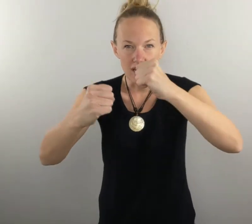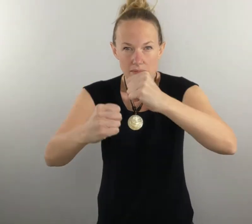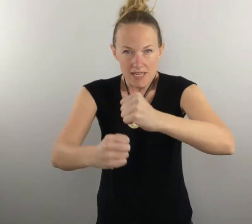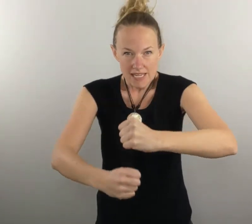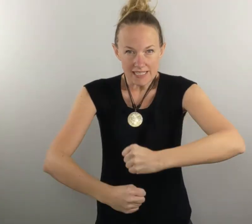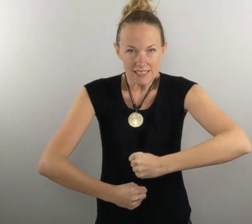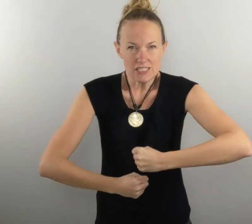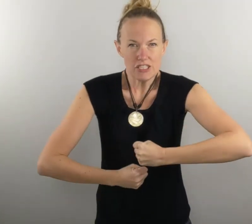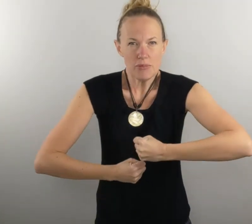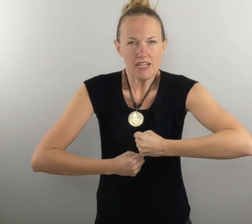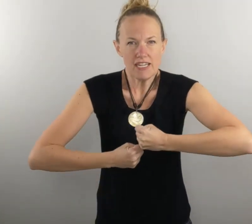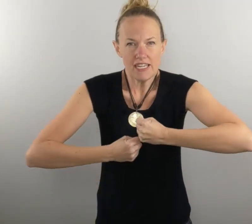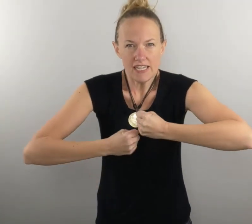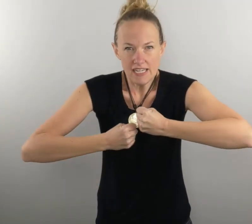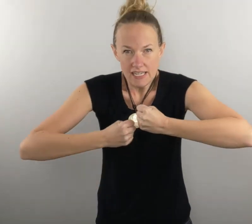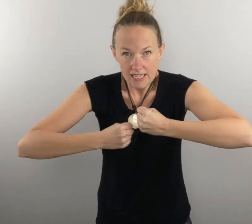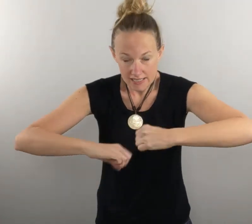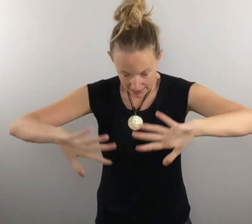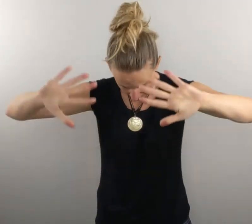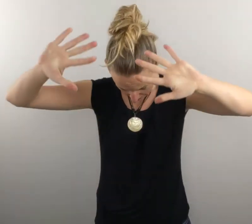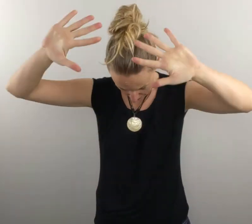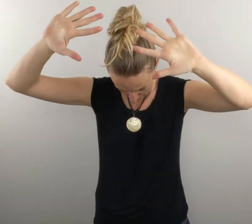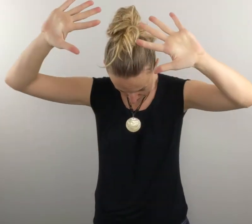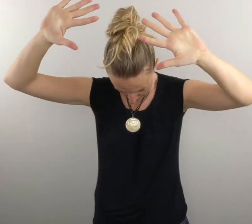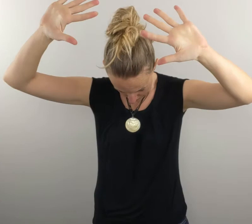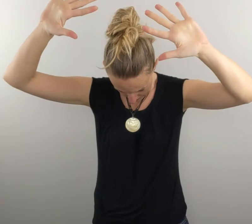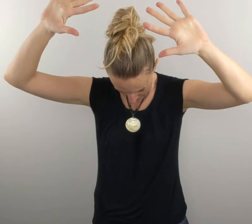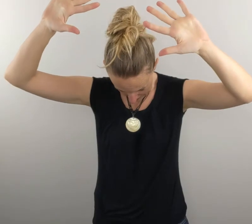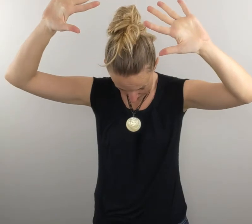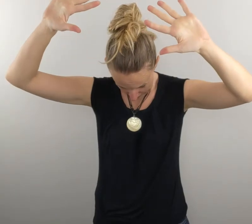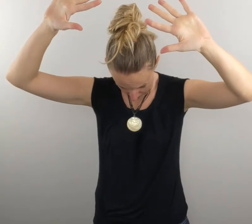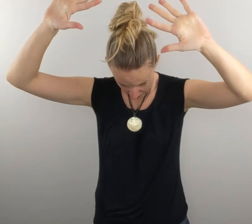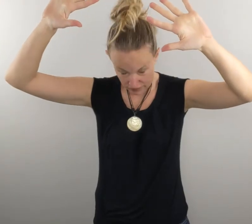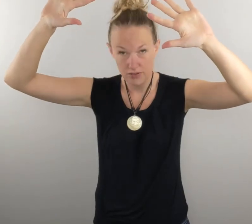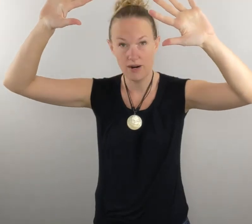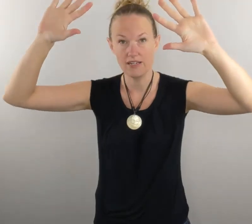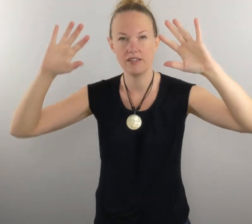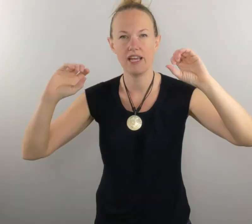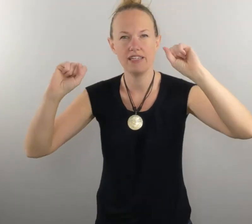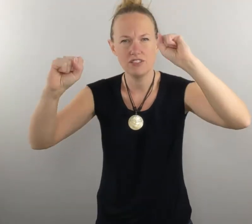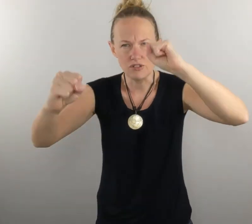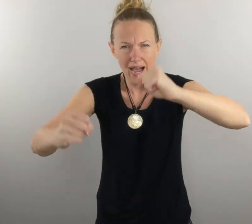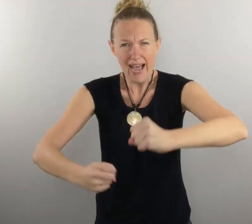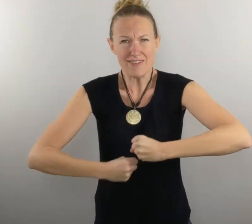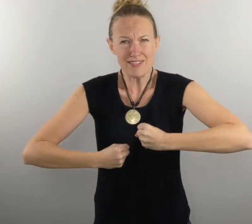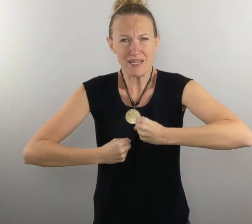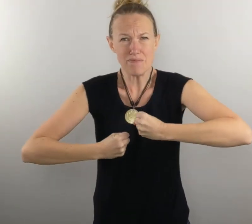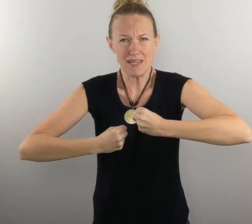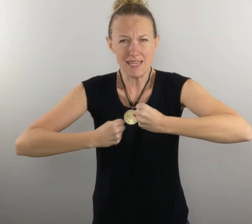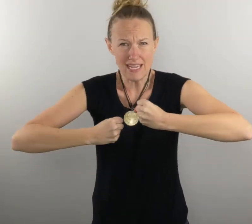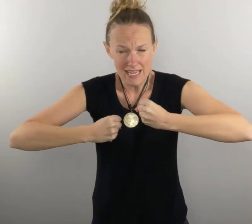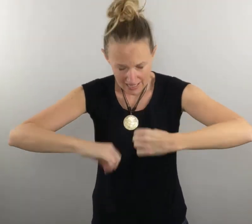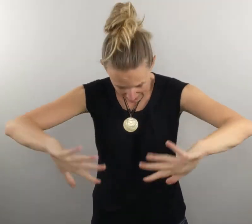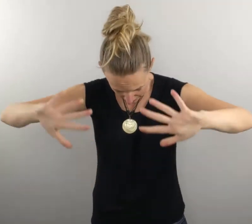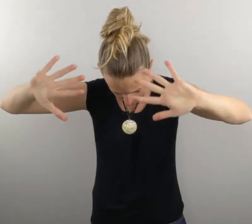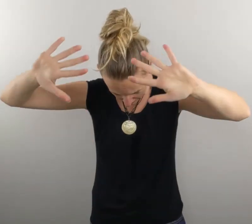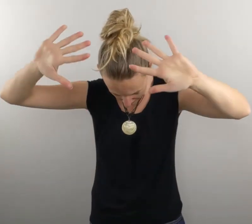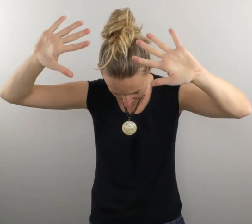come into your body and then out with your head down that you've surrendered, okay? So you have something and then you're giving it